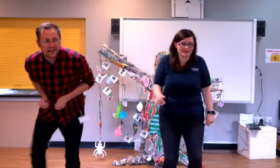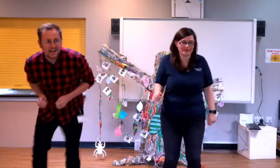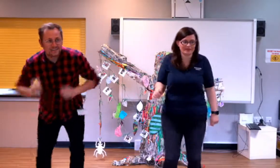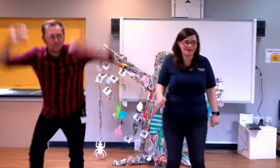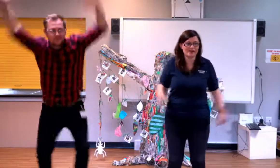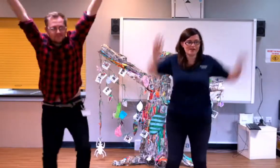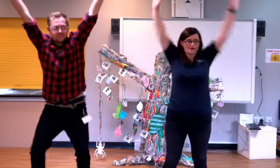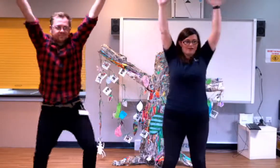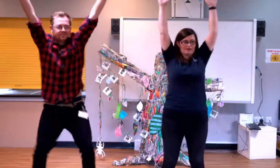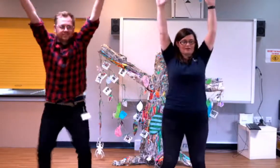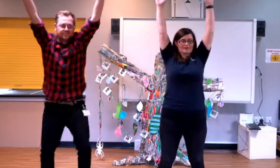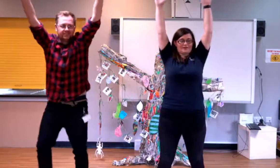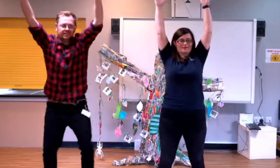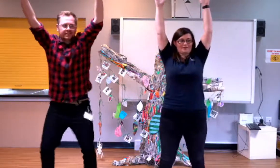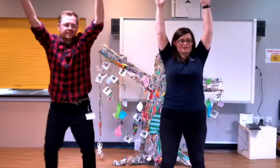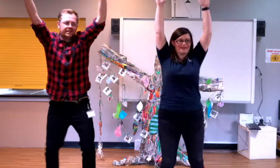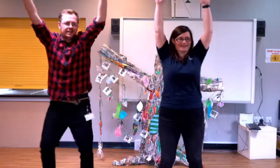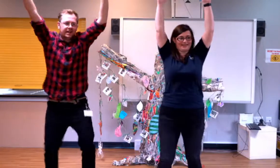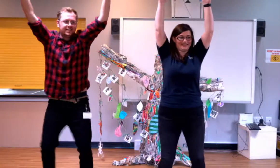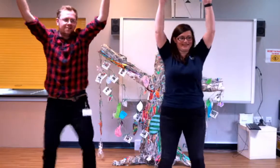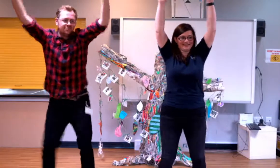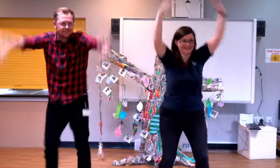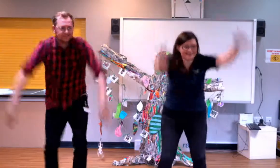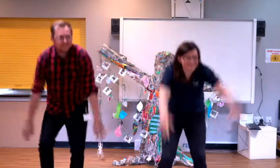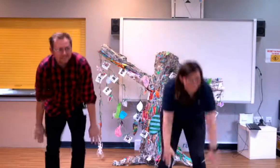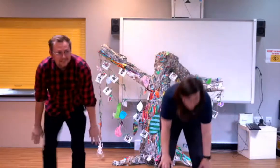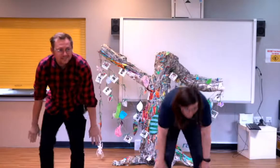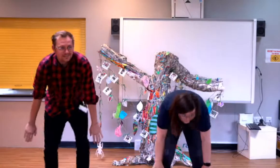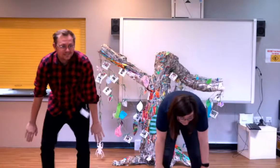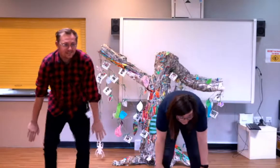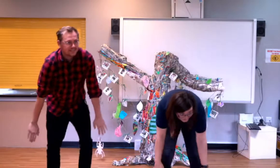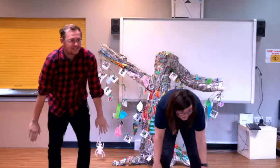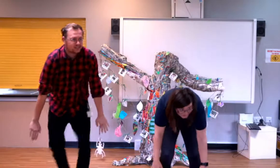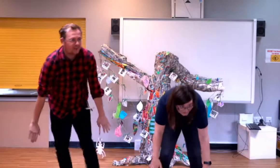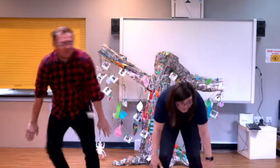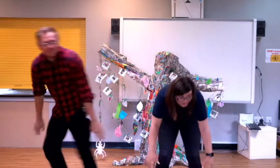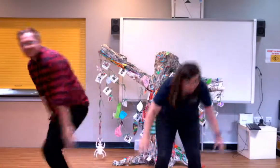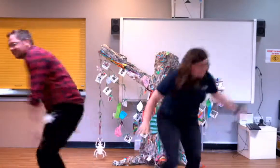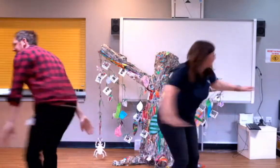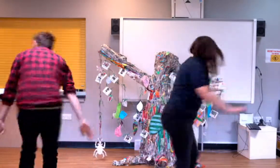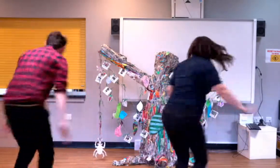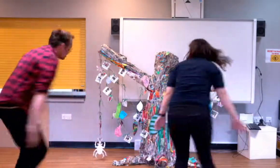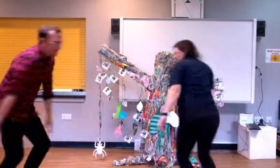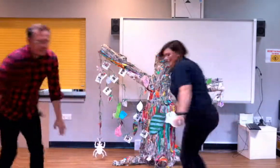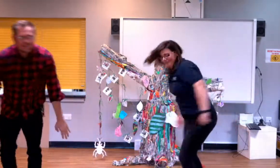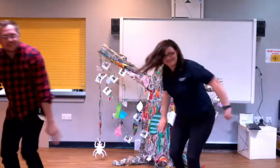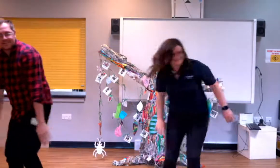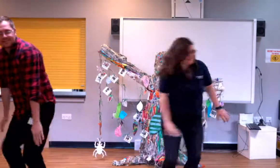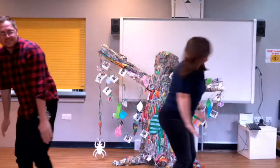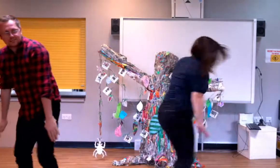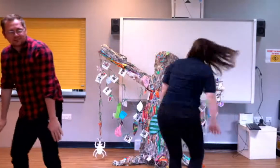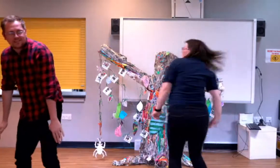Hands up. Hands down. Spin around. Spin around the other